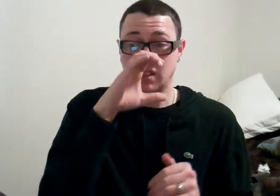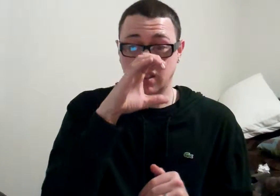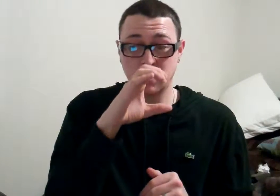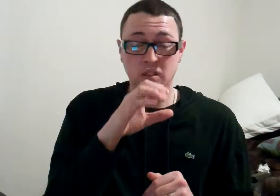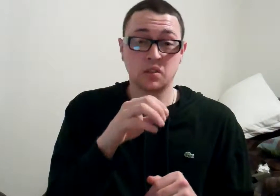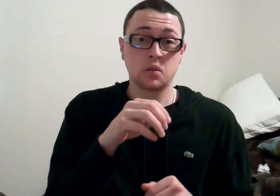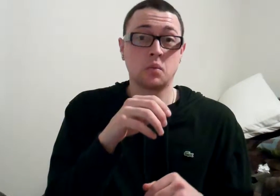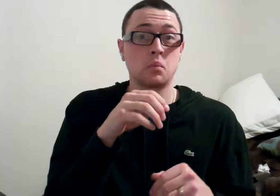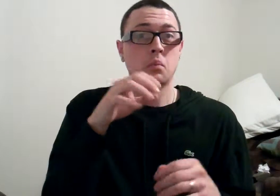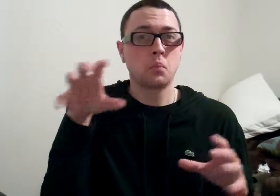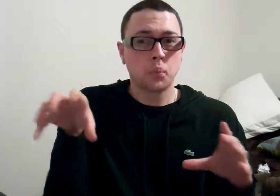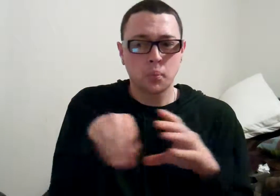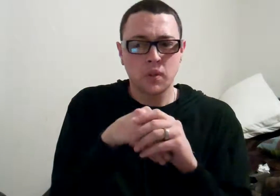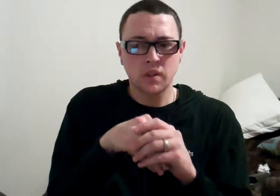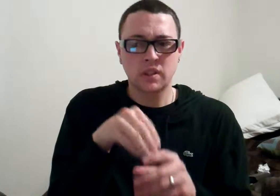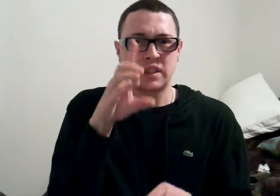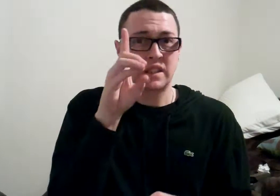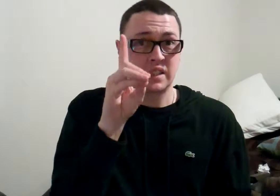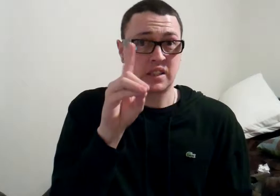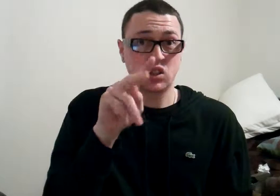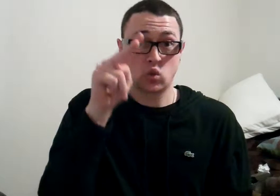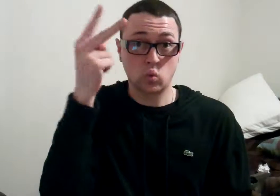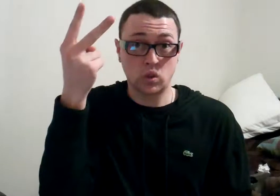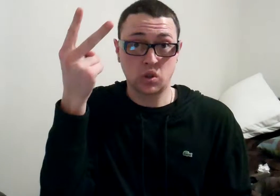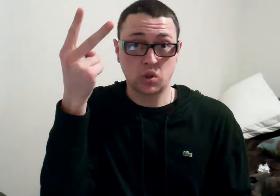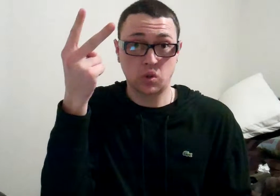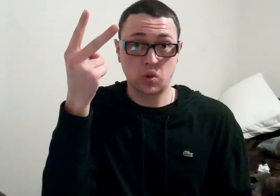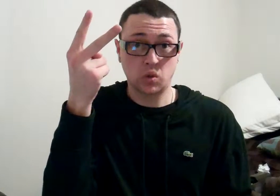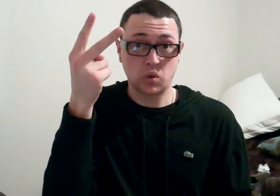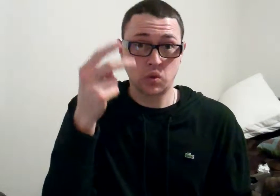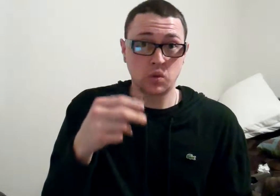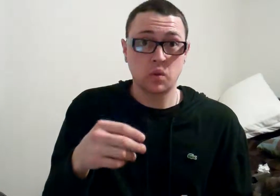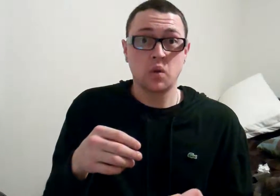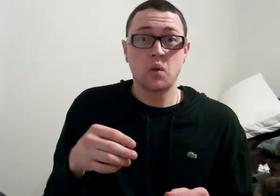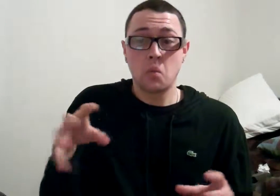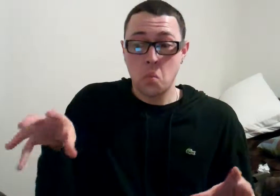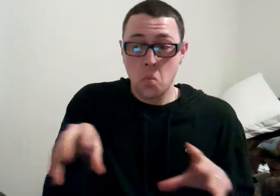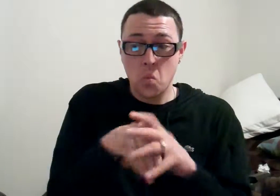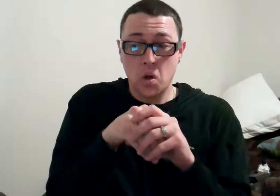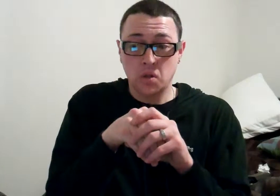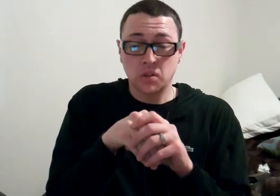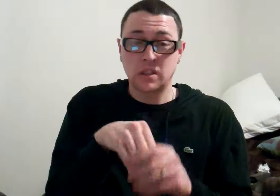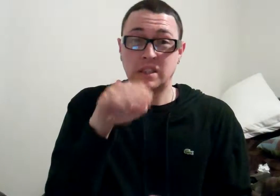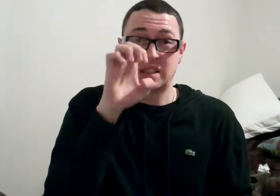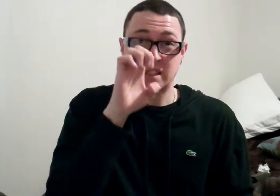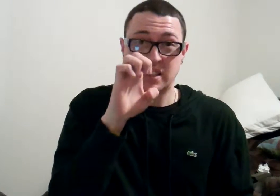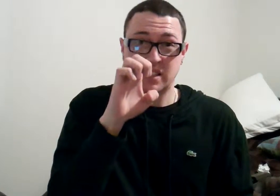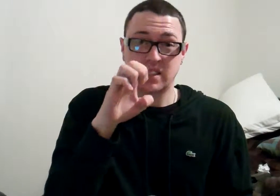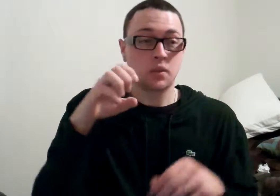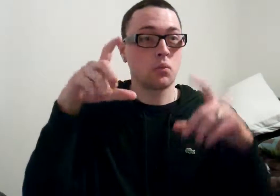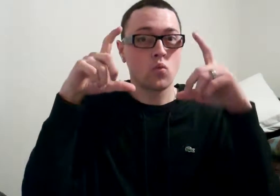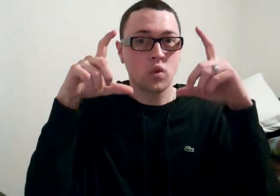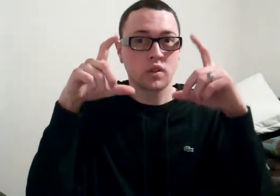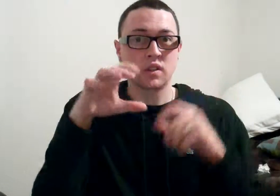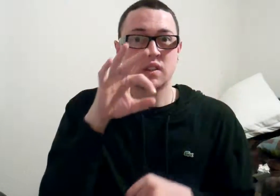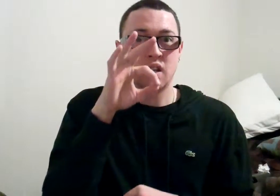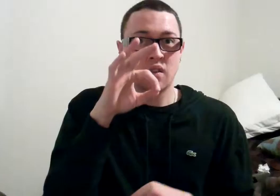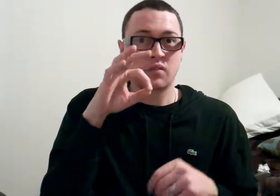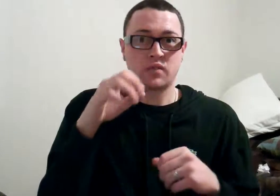F. So first thing we have to do is parentheses. So this right